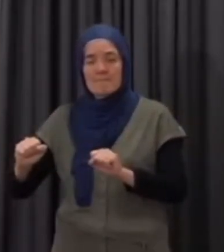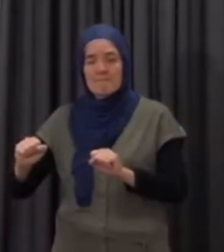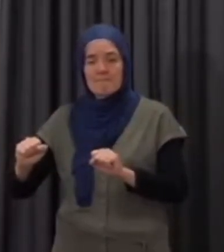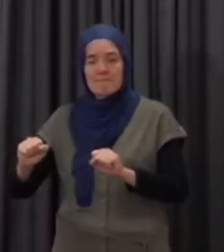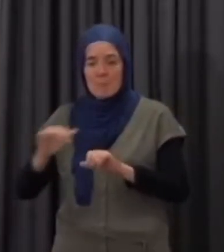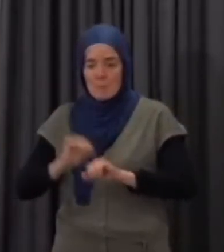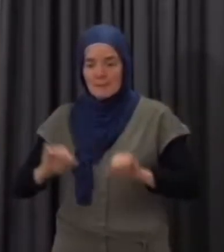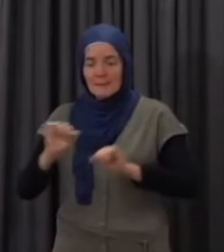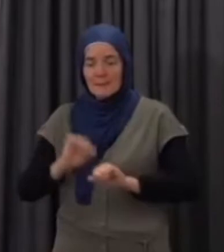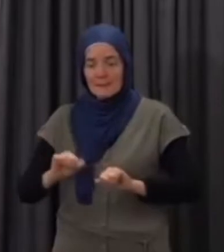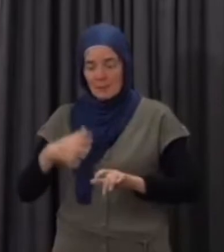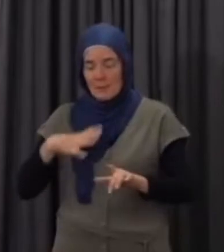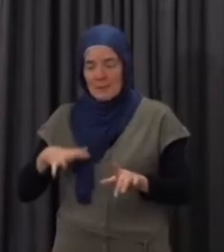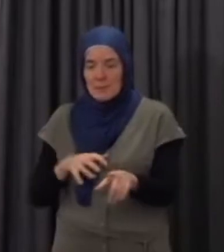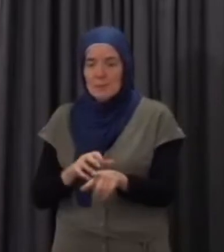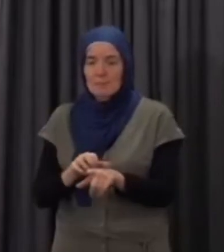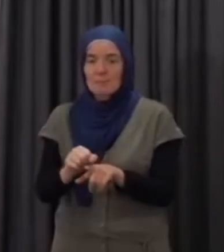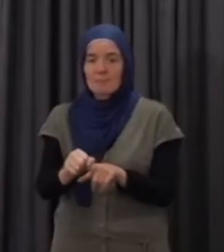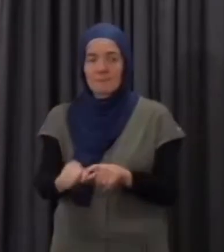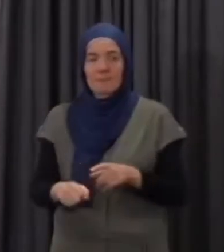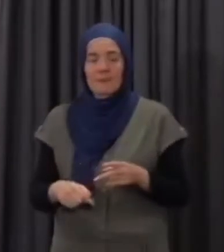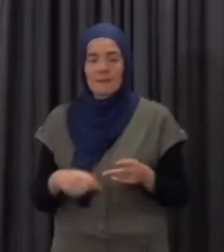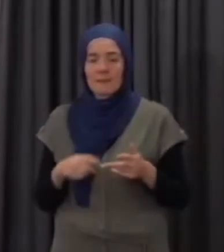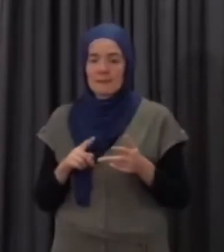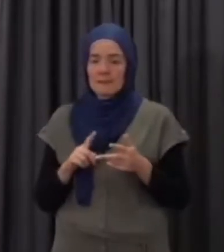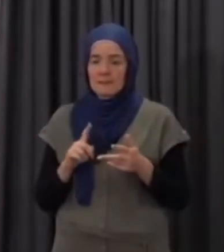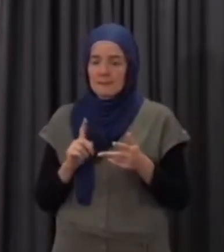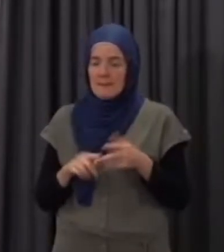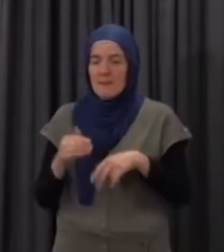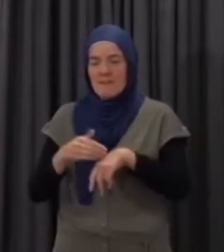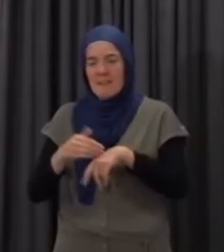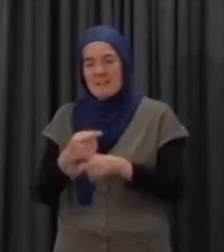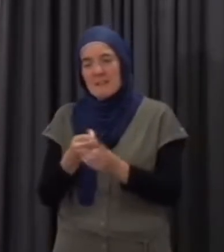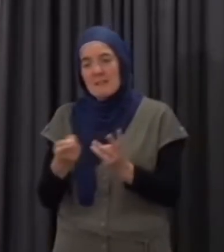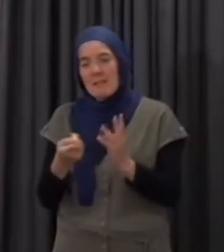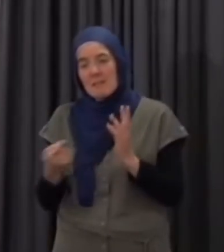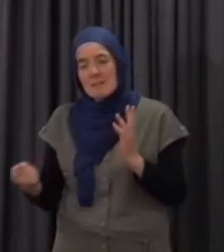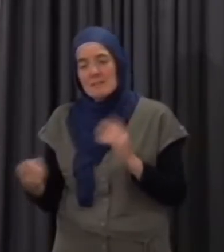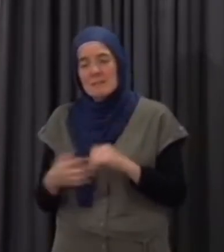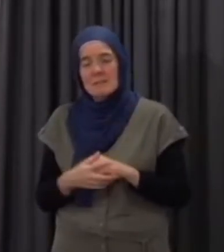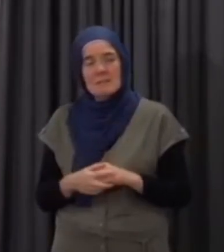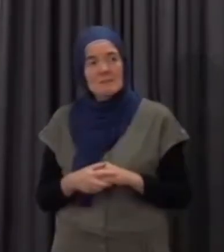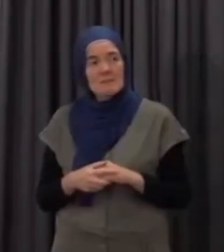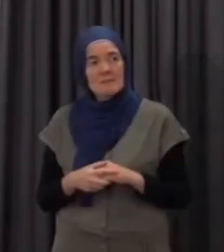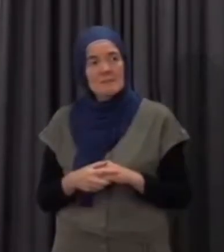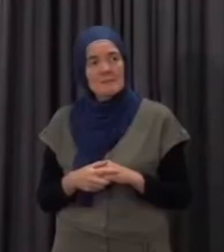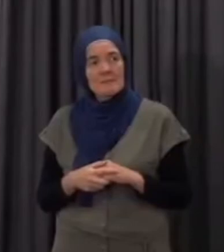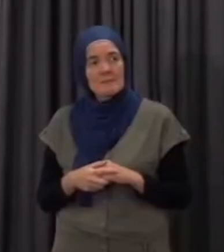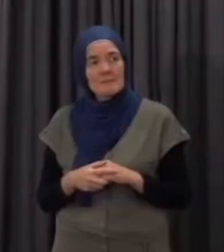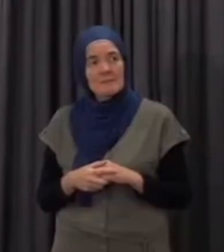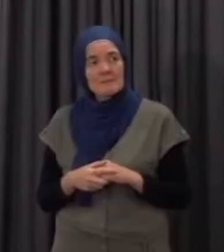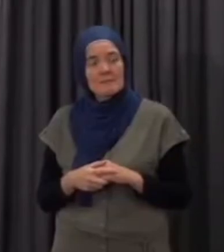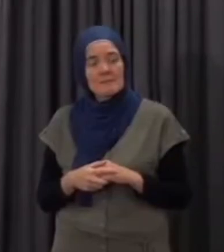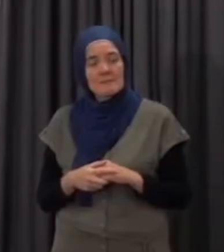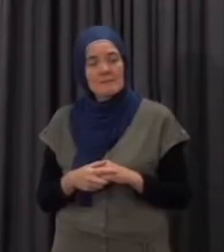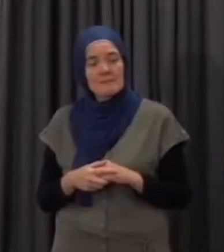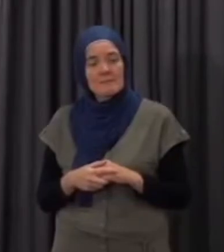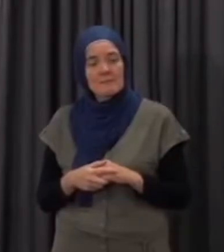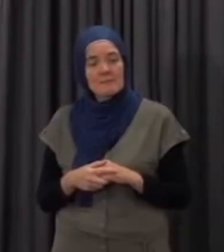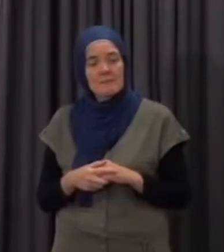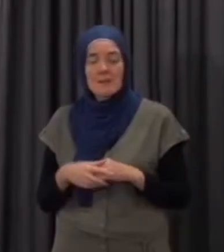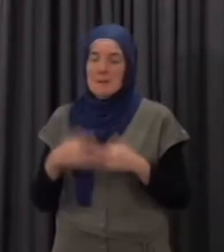knock-on effect on others. The other comment I would make, though, is that there has been incredible transformation occurring over these recent